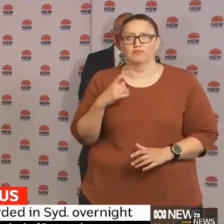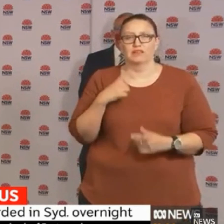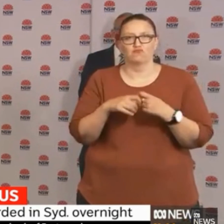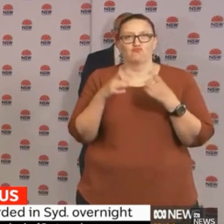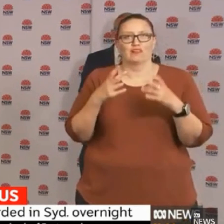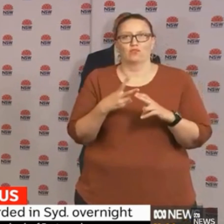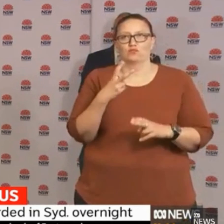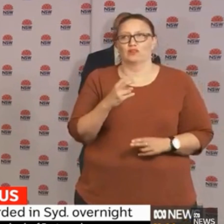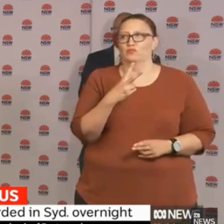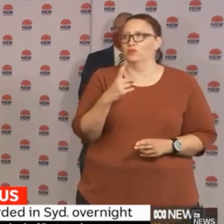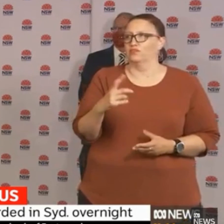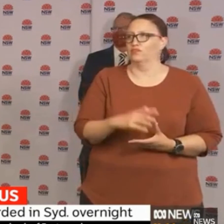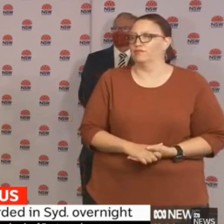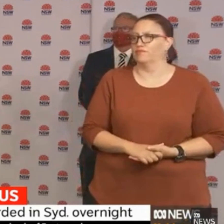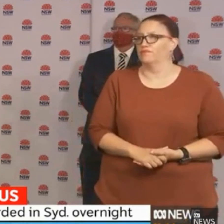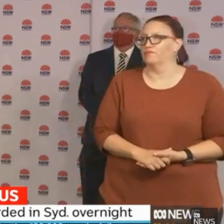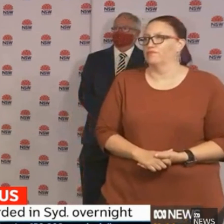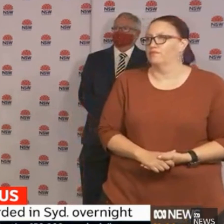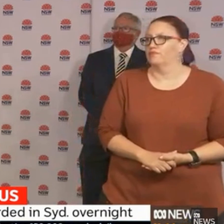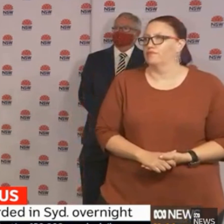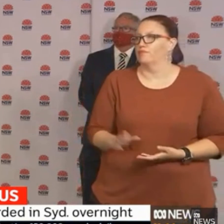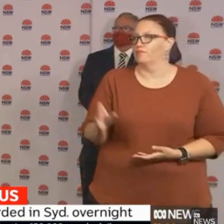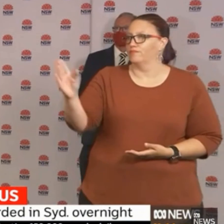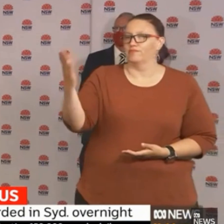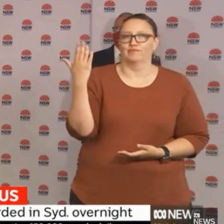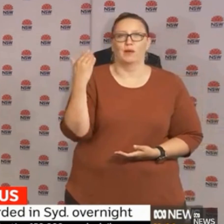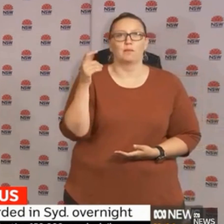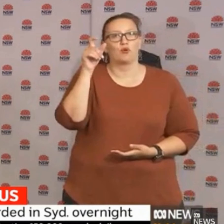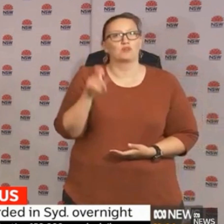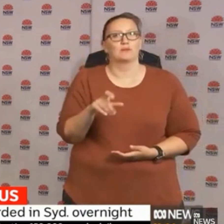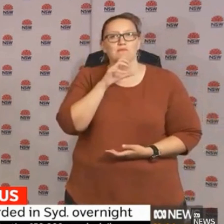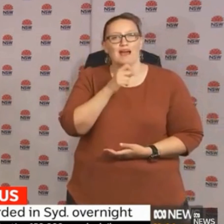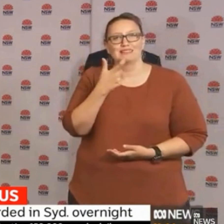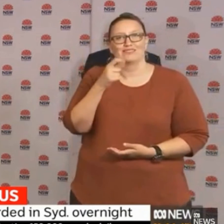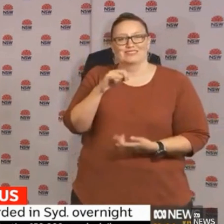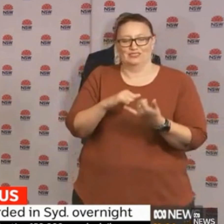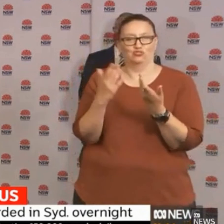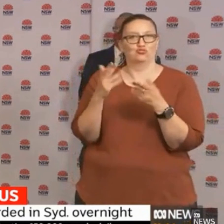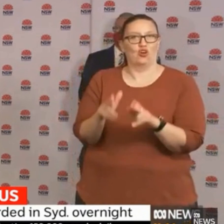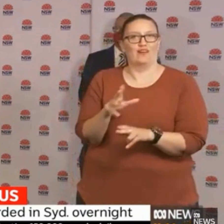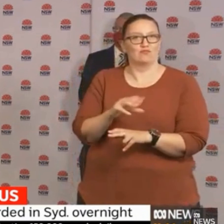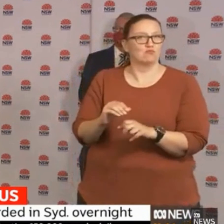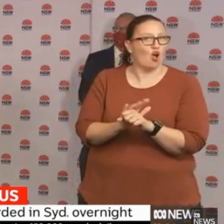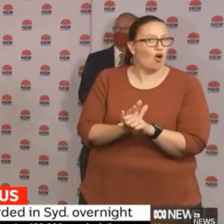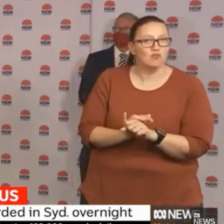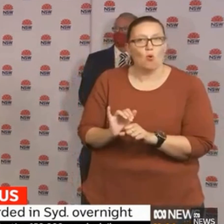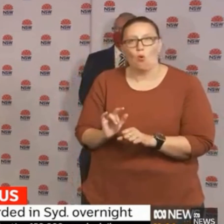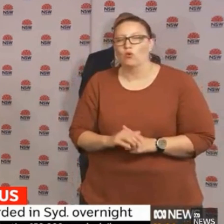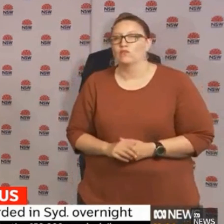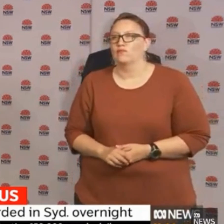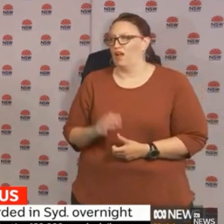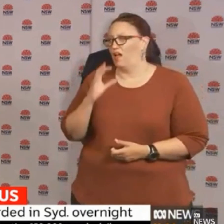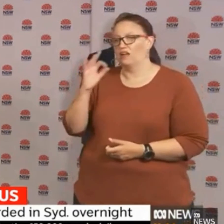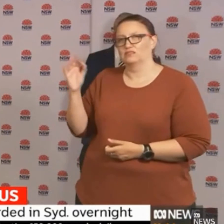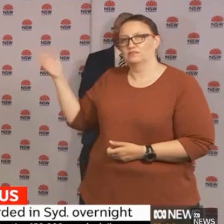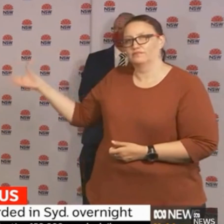2021. Sorry, you were next. Yeah. Can we have more details just on the latest COVID death? The man in his 70s. Is it being considered a COVID death? I